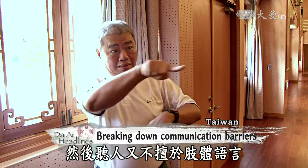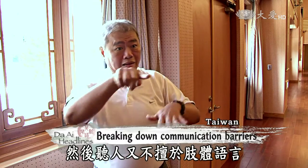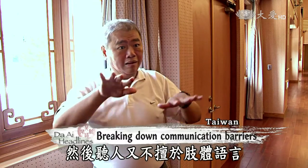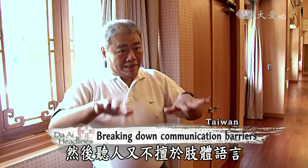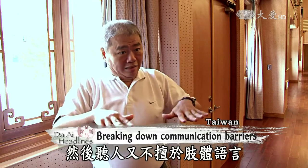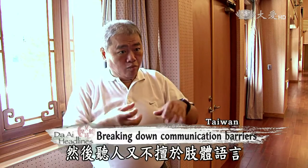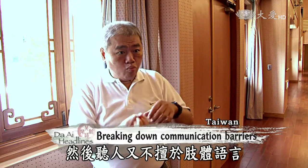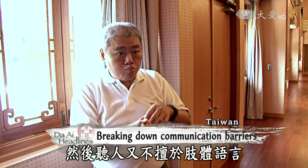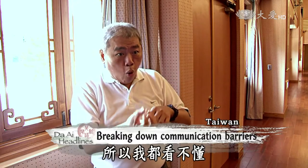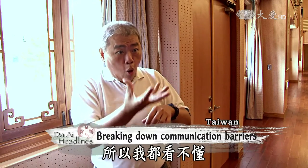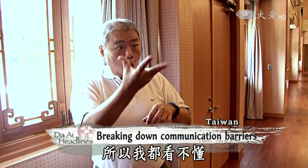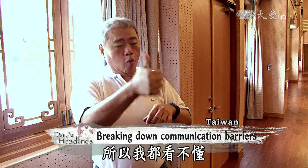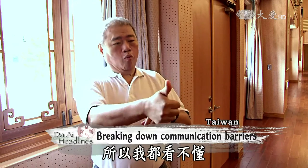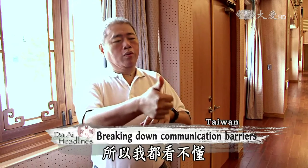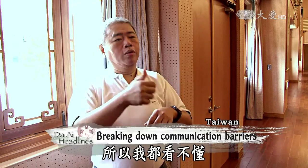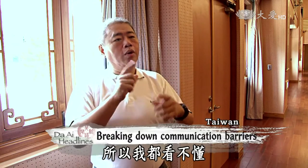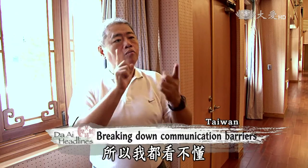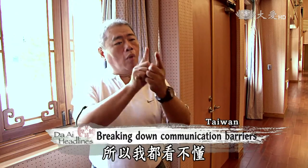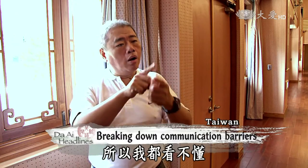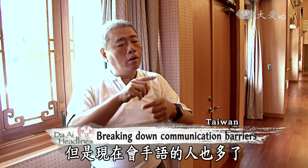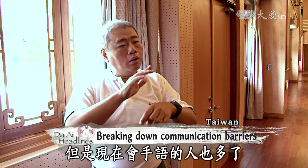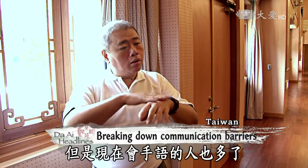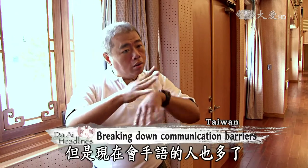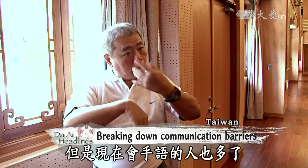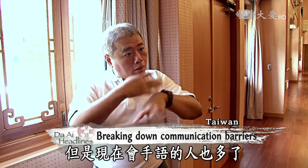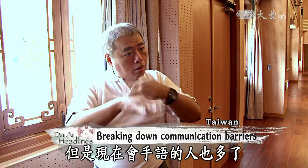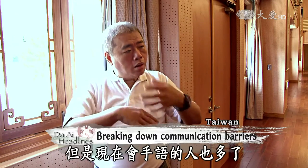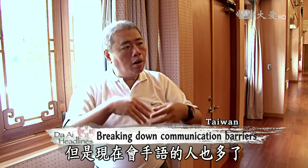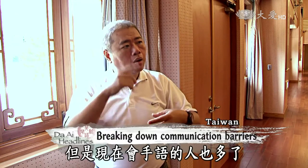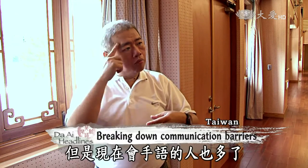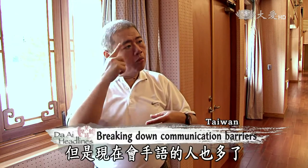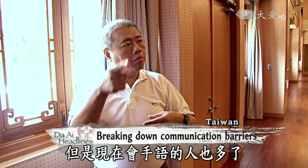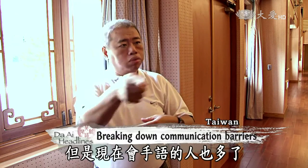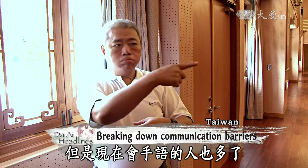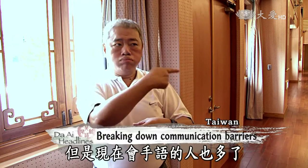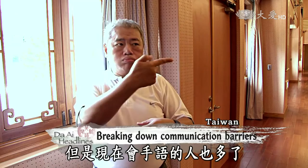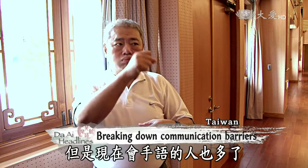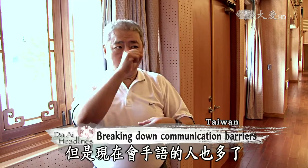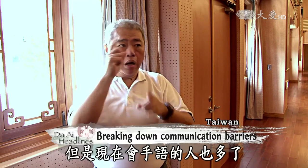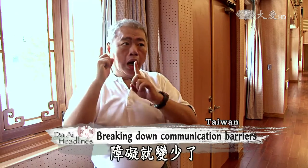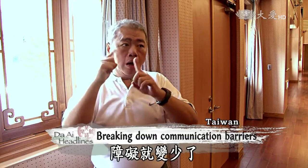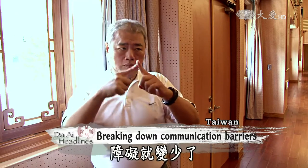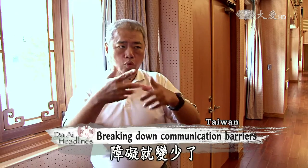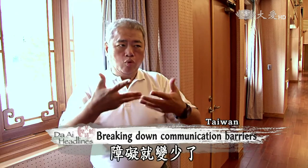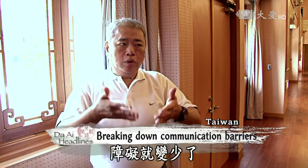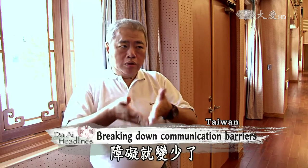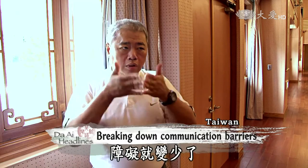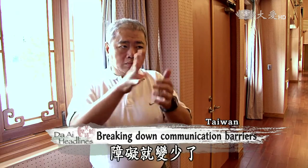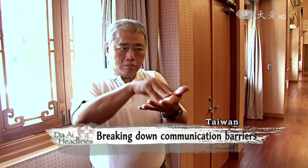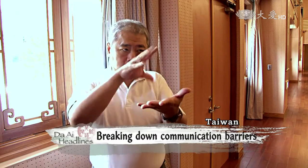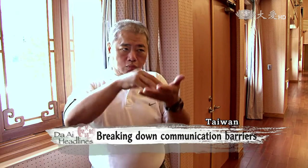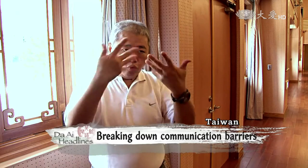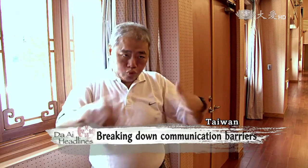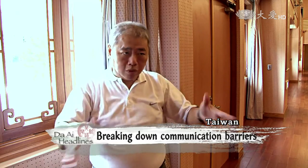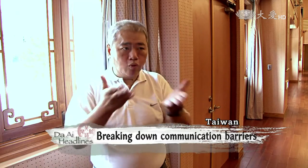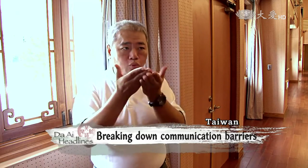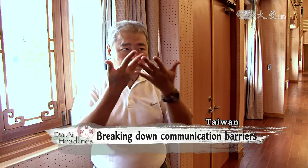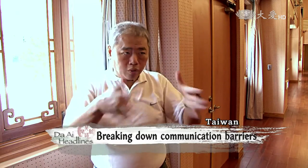body language, so I could not understand them. However, more people know sign language now, so there are less barriers.